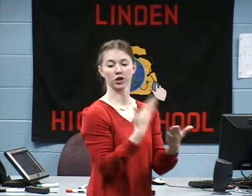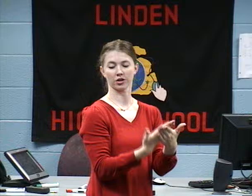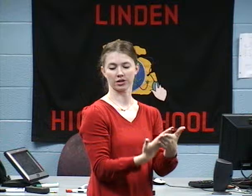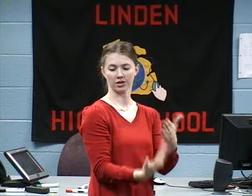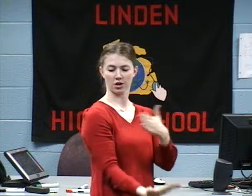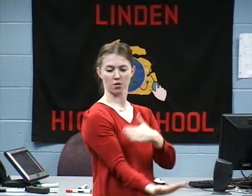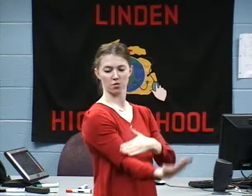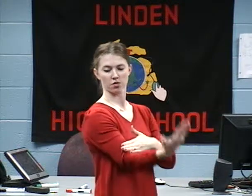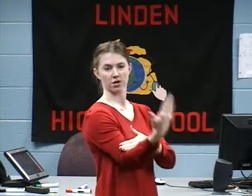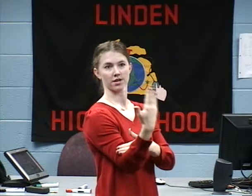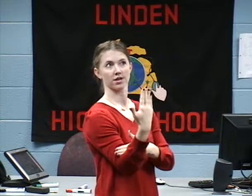Good morning.